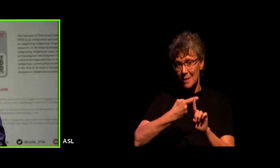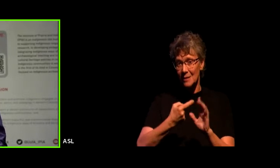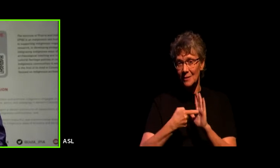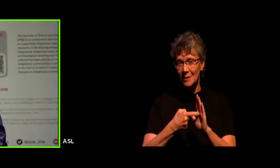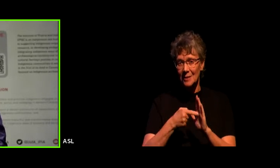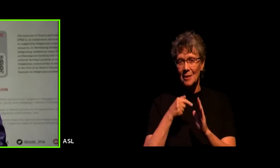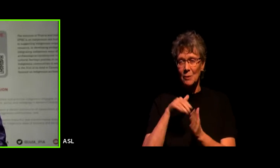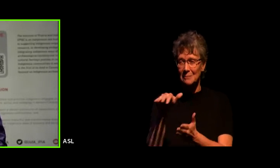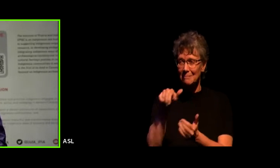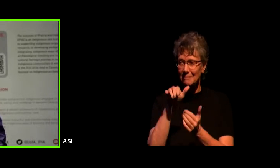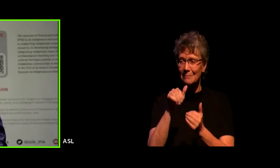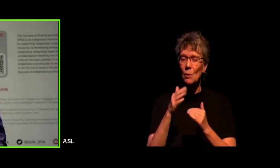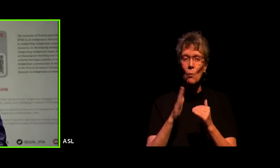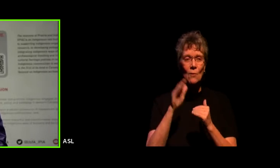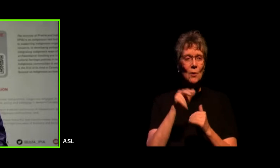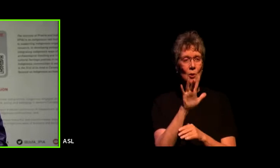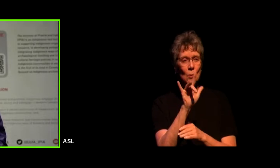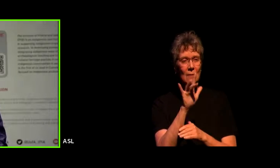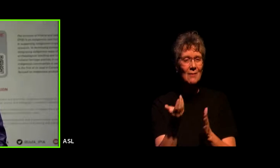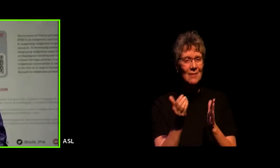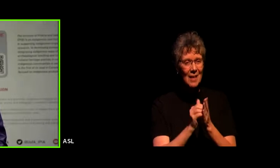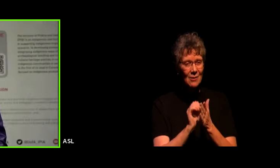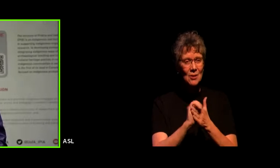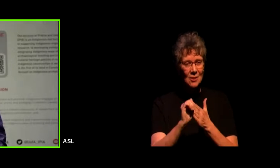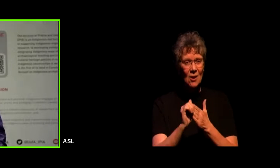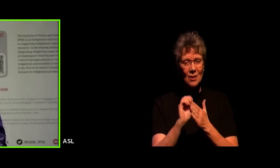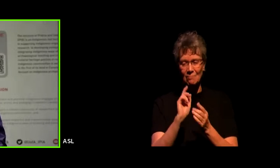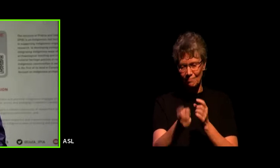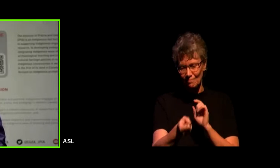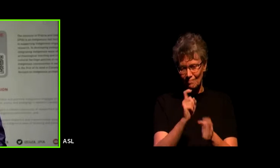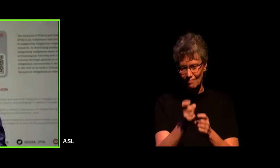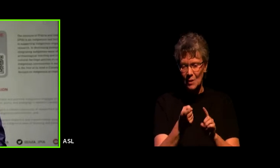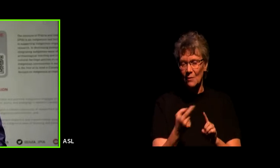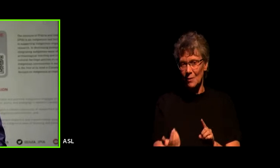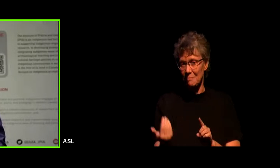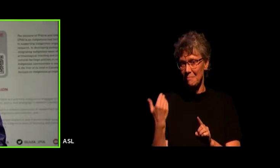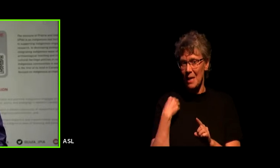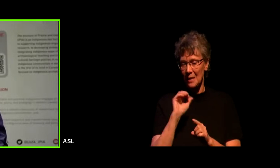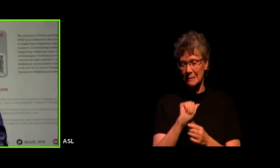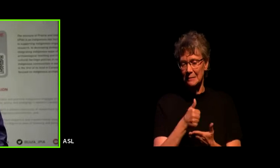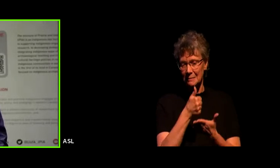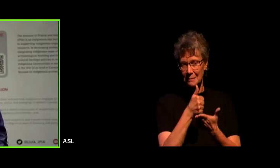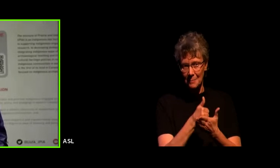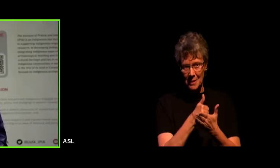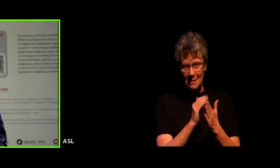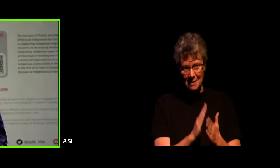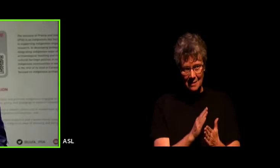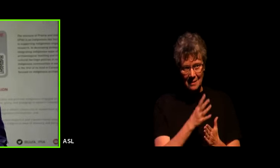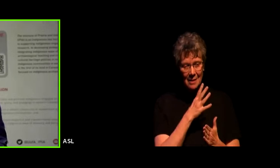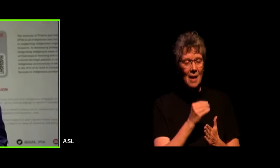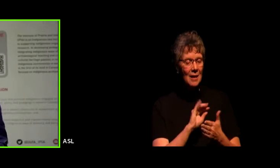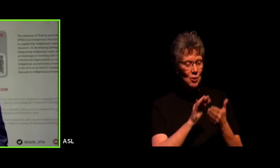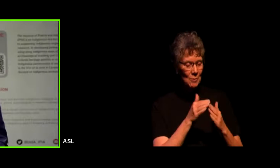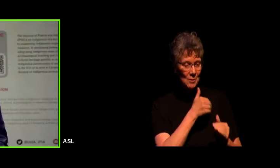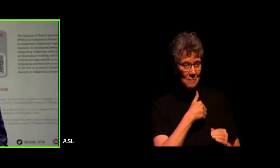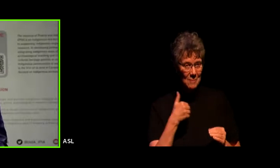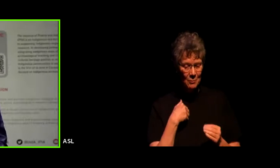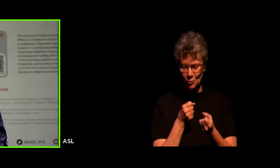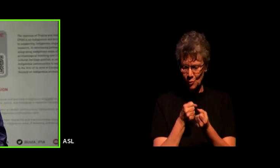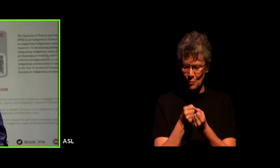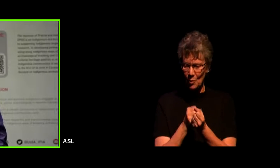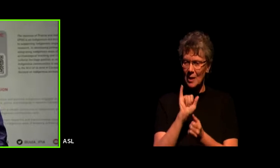over $25,000 in donations from numerous alumni and community members in support of the IPIA.